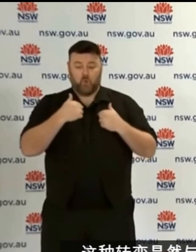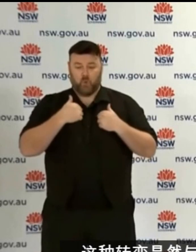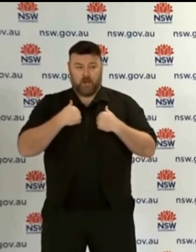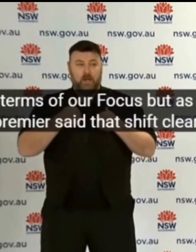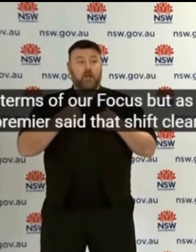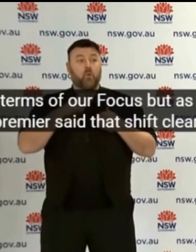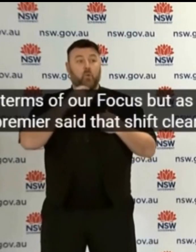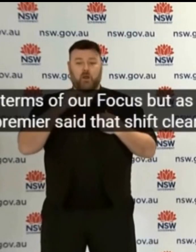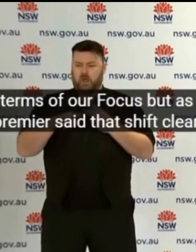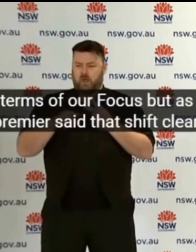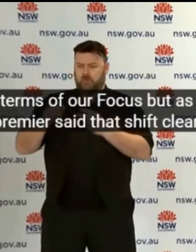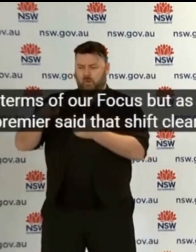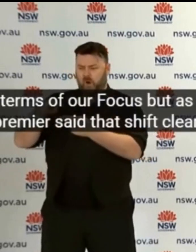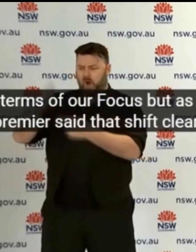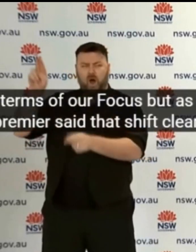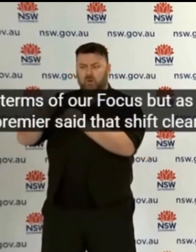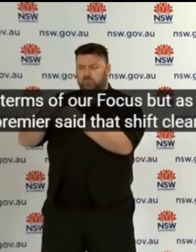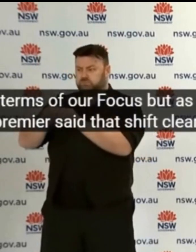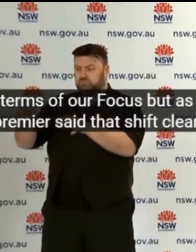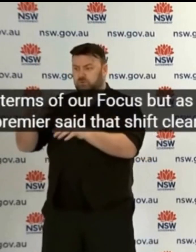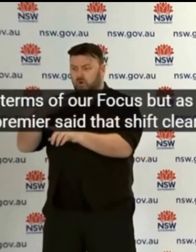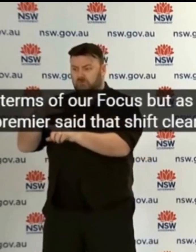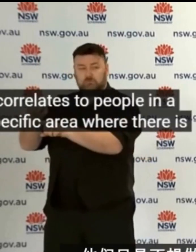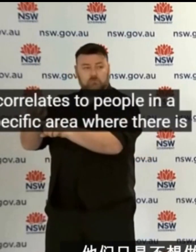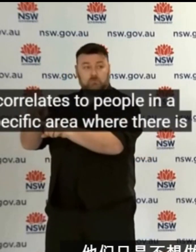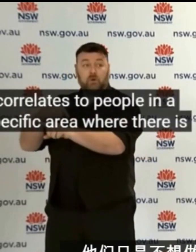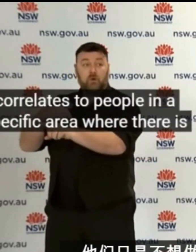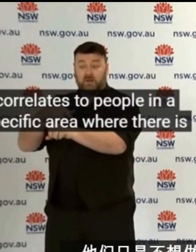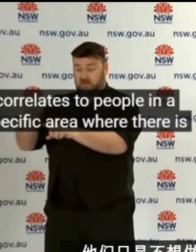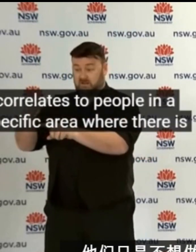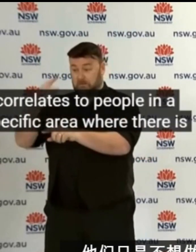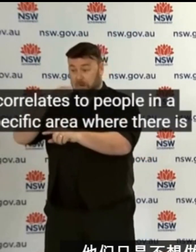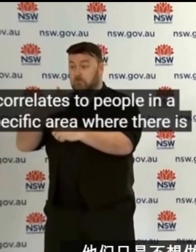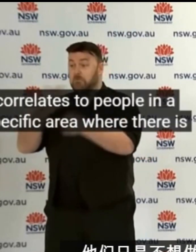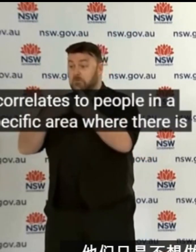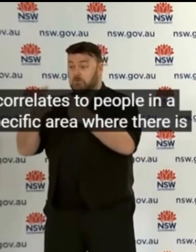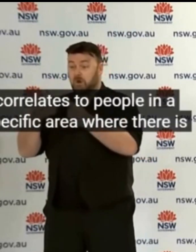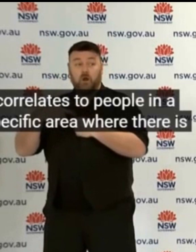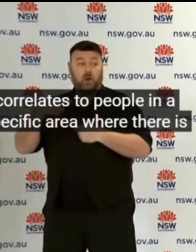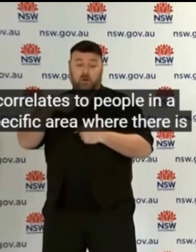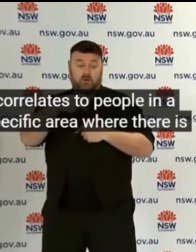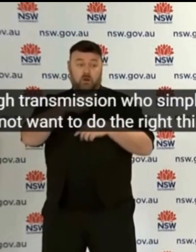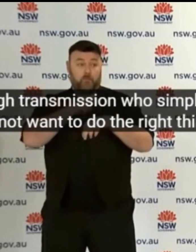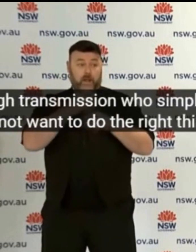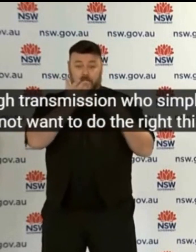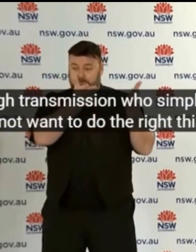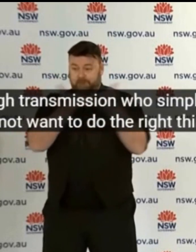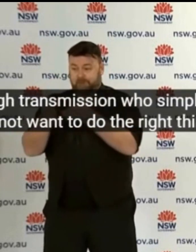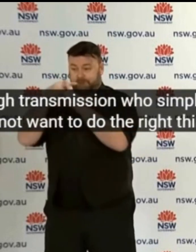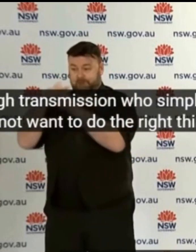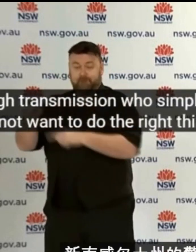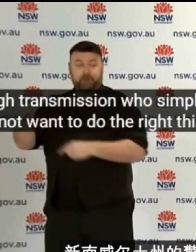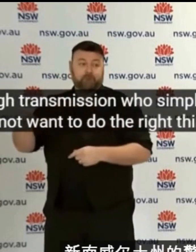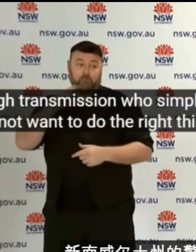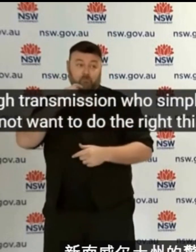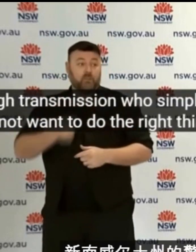where there is high transmission who simply do not want to do the right thing. And we don't make any apologies for that. New South Wales Police will continue